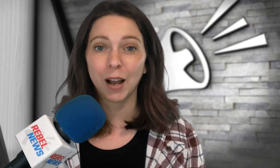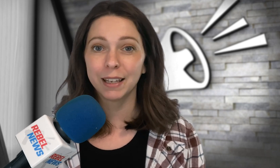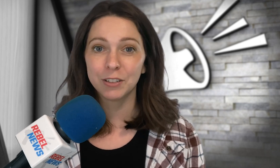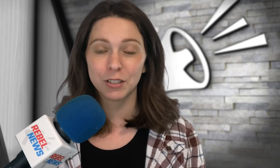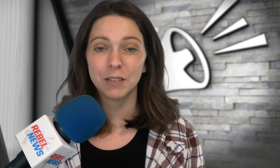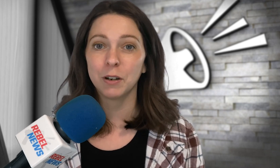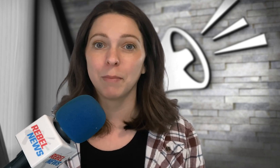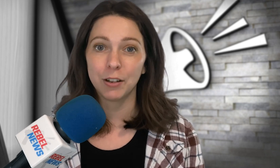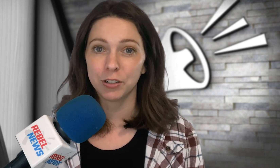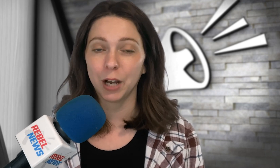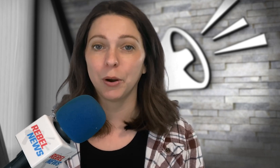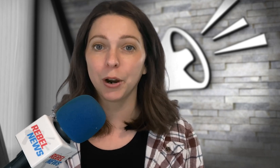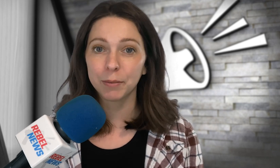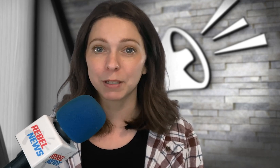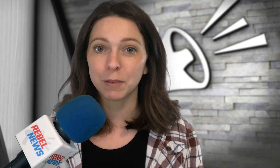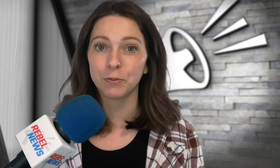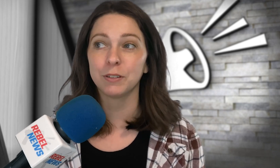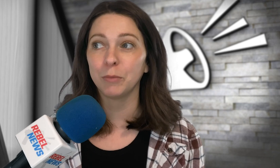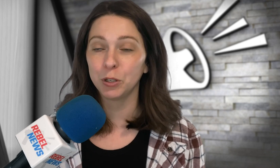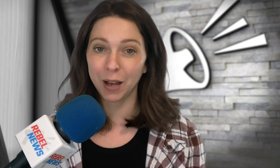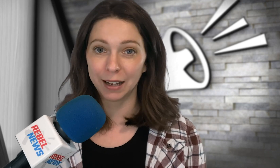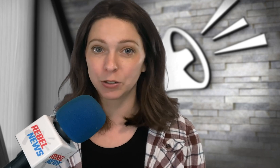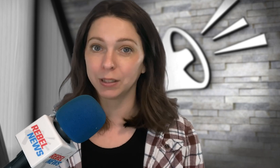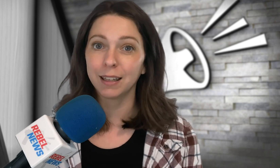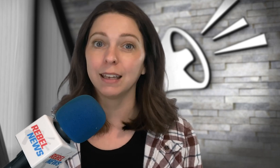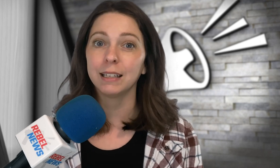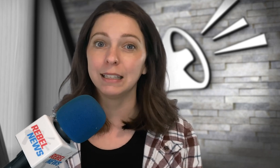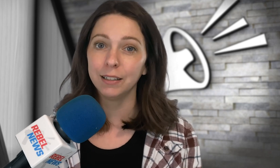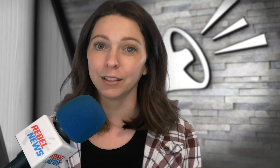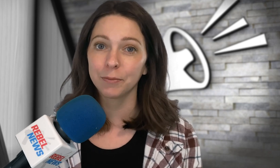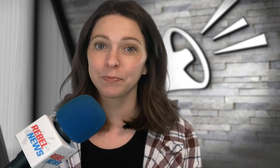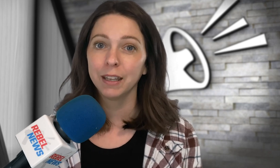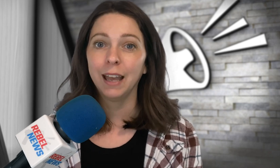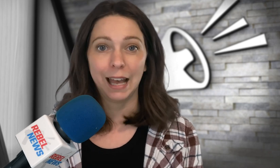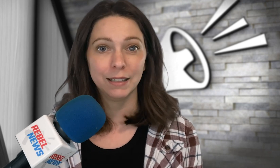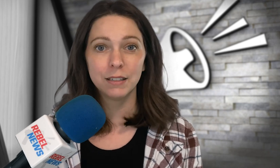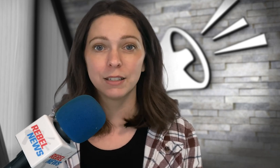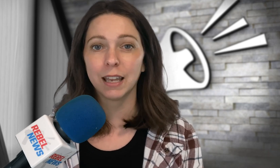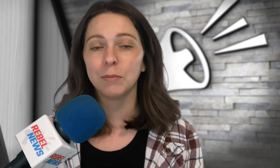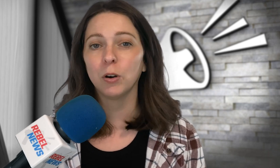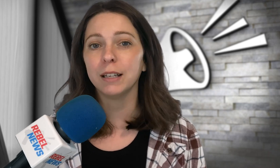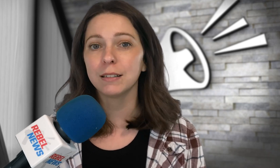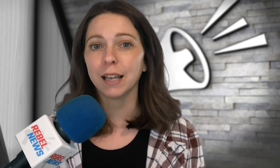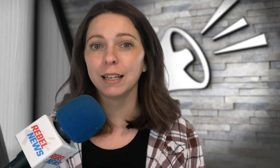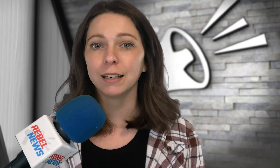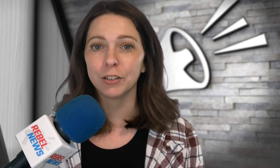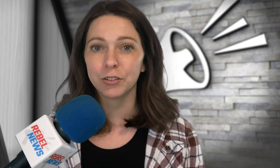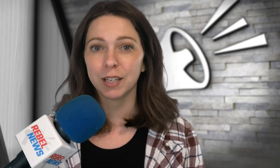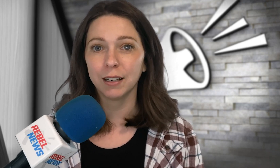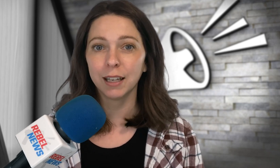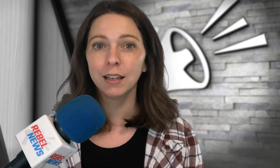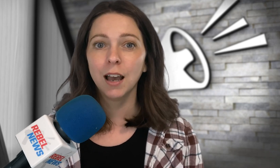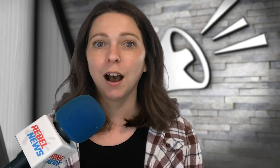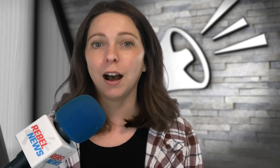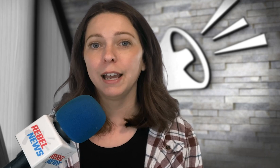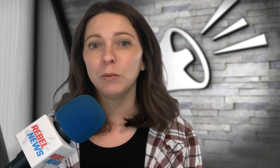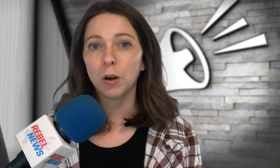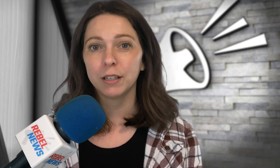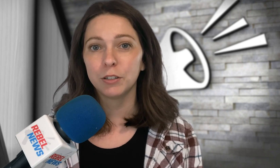I can just even imagine how hard it must be for someone who actually can't hear. And to gain more insight and understanding, I wanted to